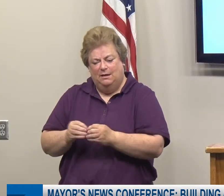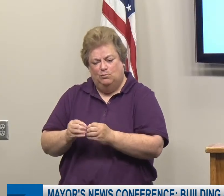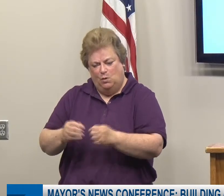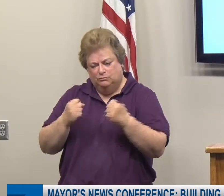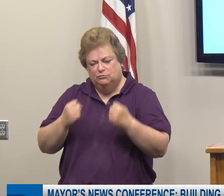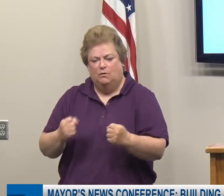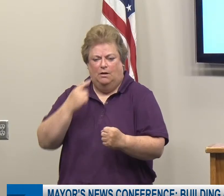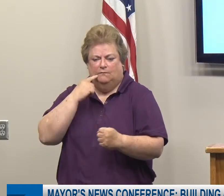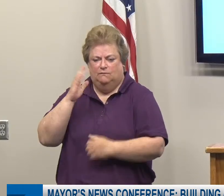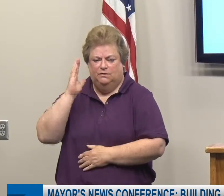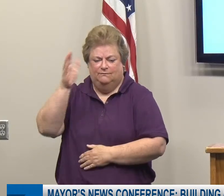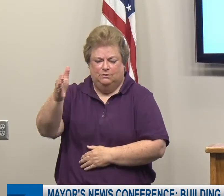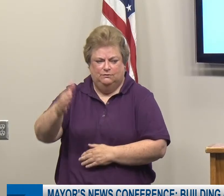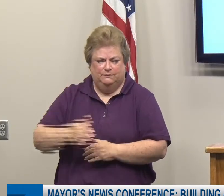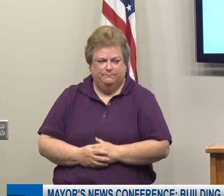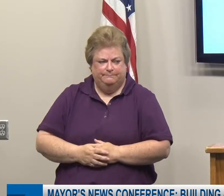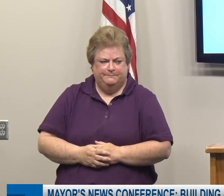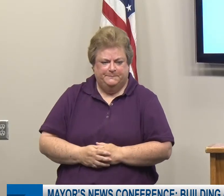the future.